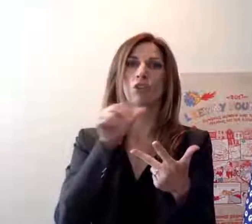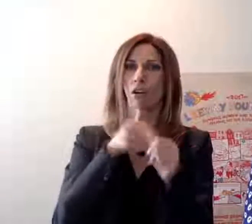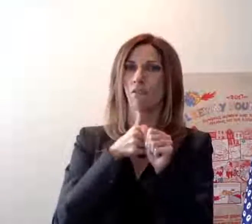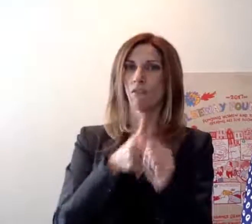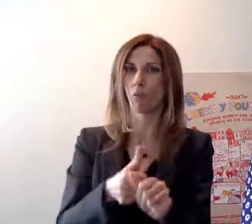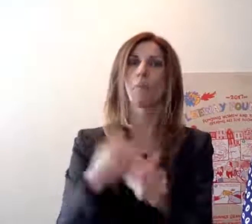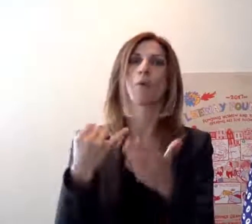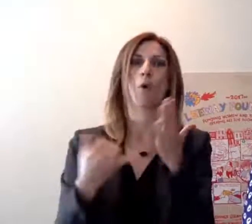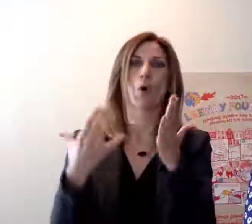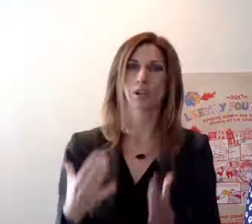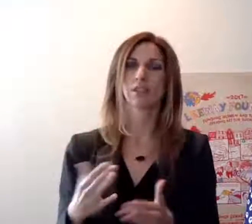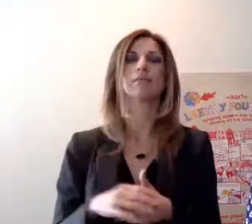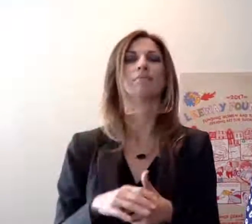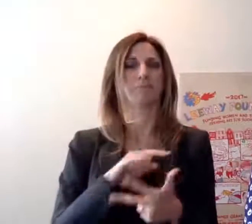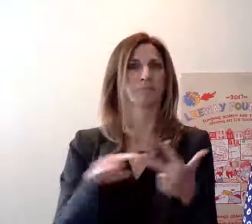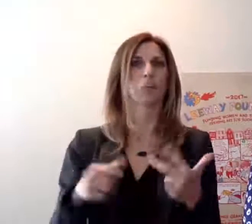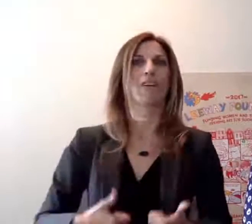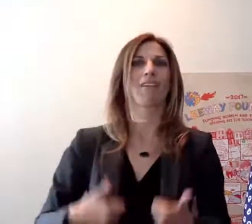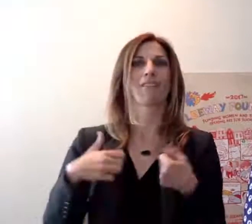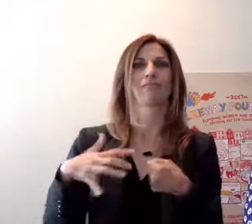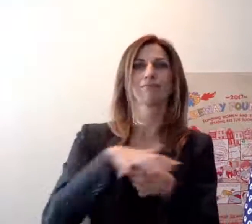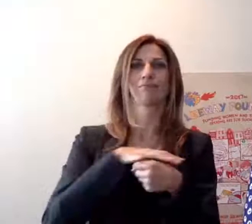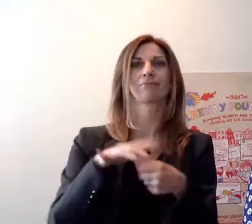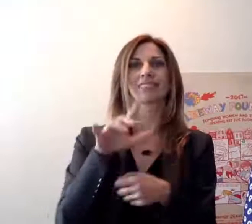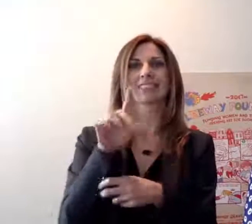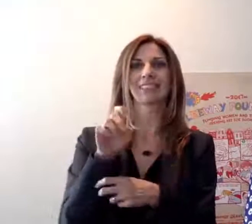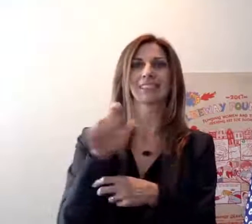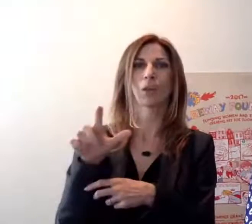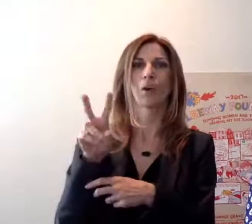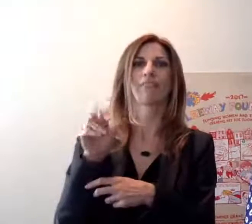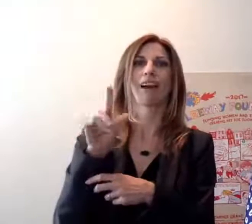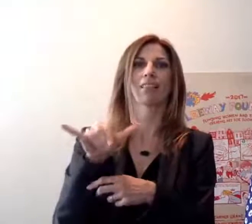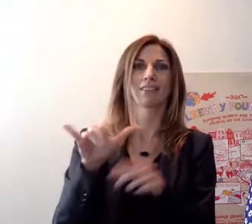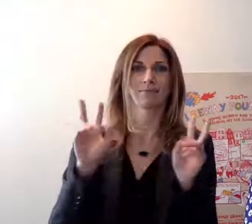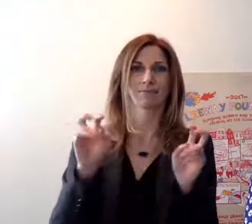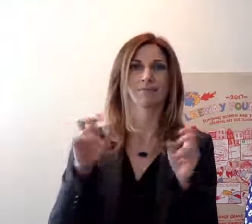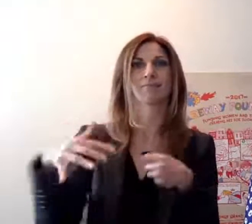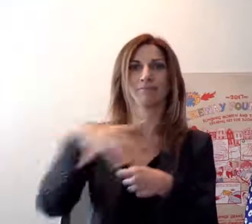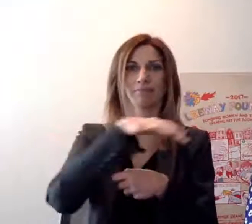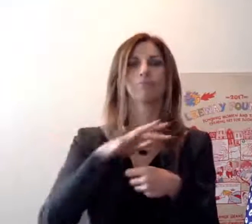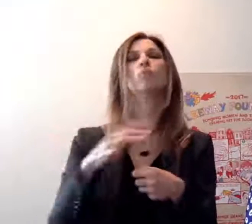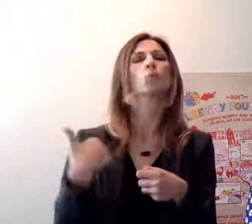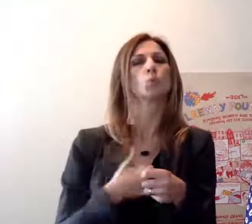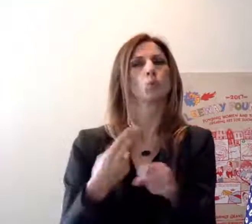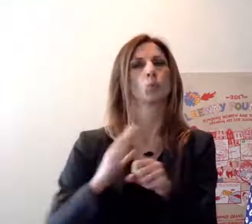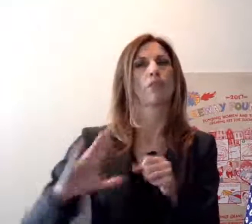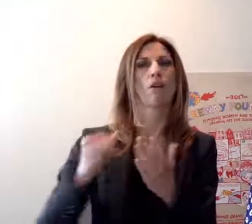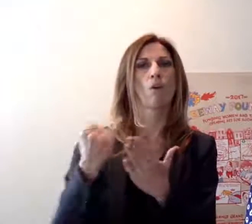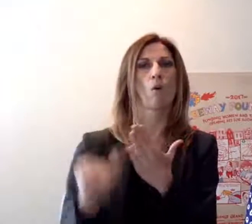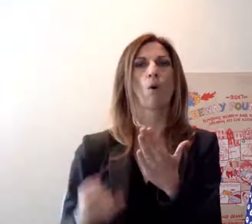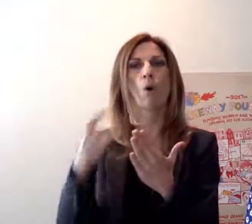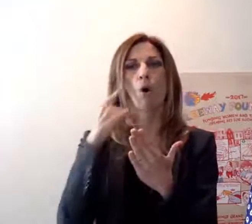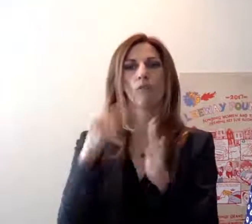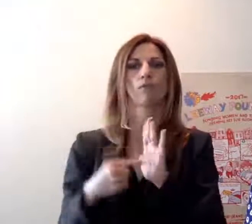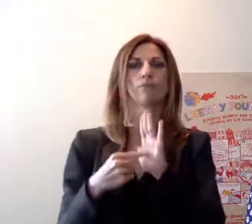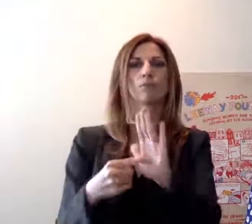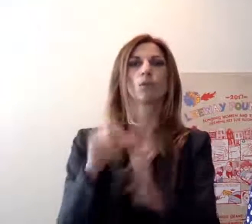artists who are living in the Delaware Valley area and using their art as a tool for social